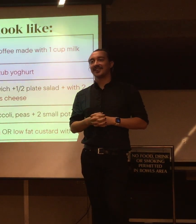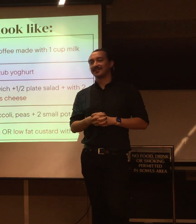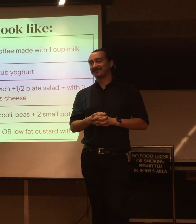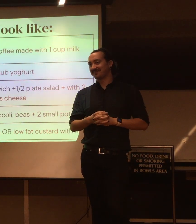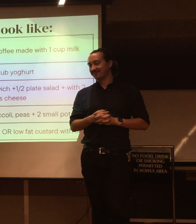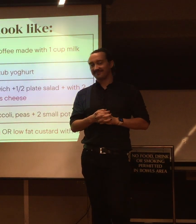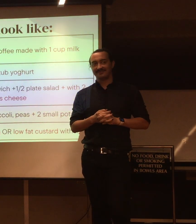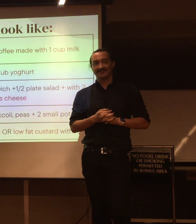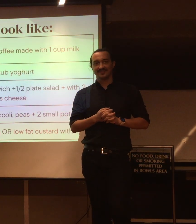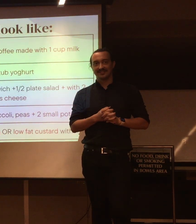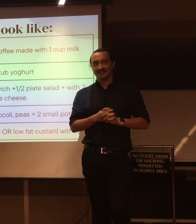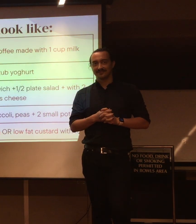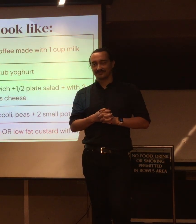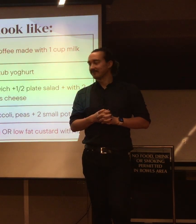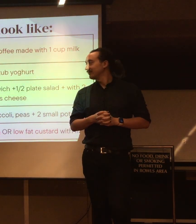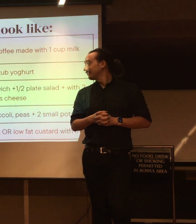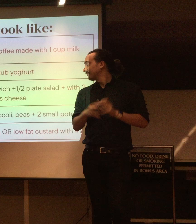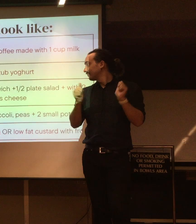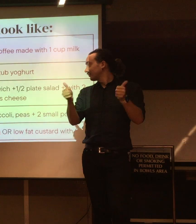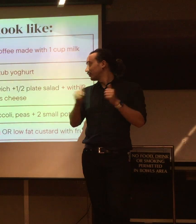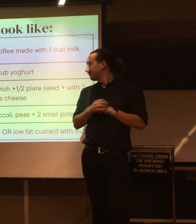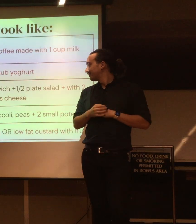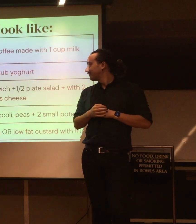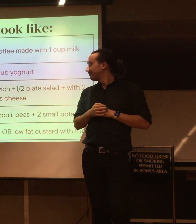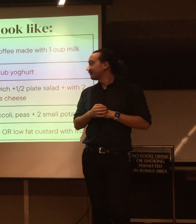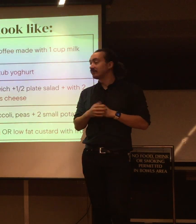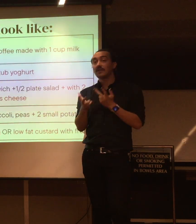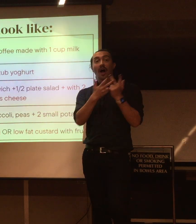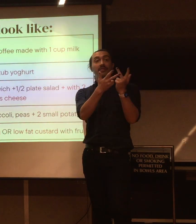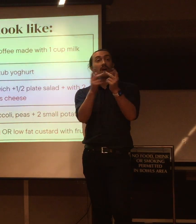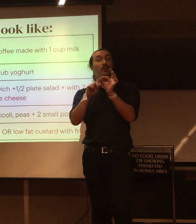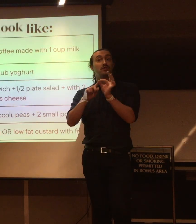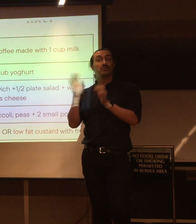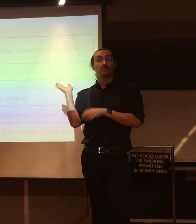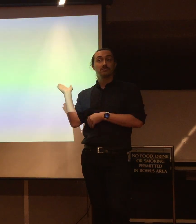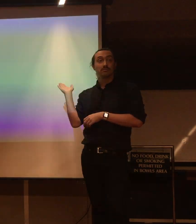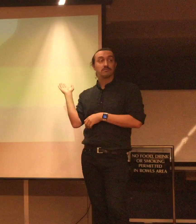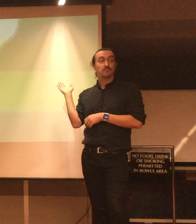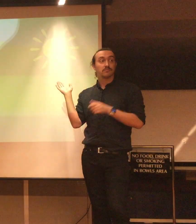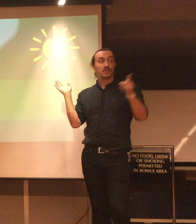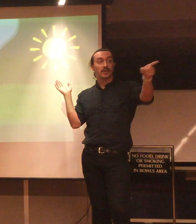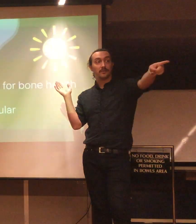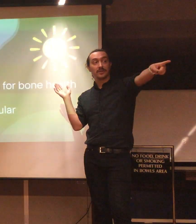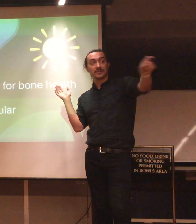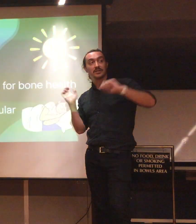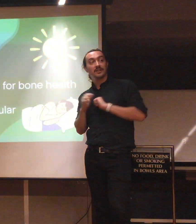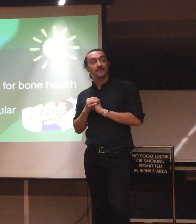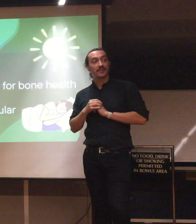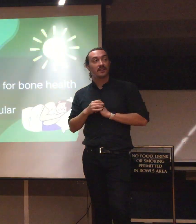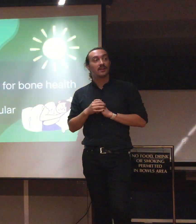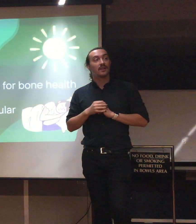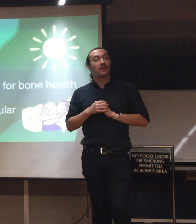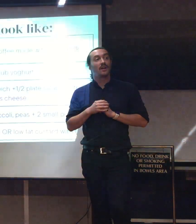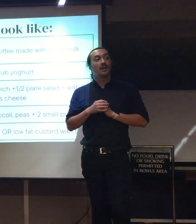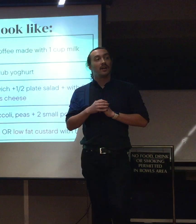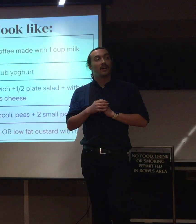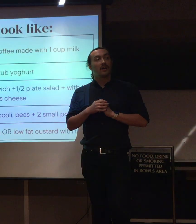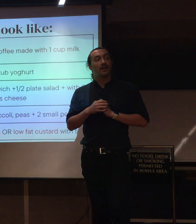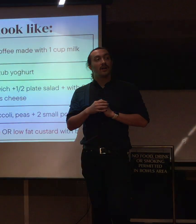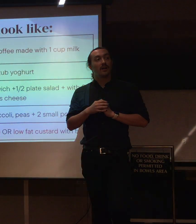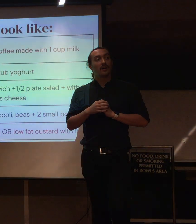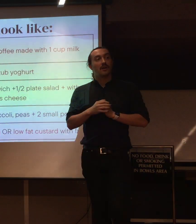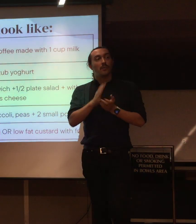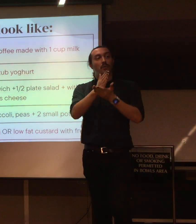week. Thank you. Alright, cool. Any others? Yeah? One